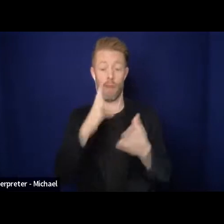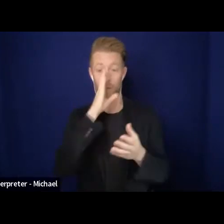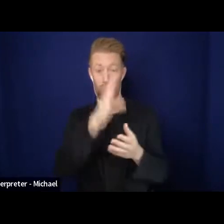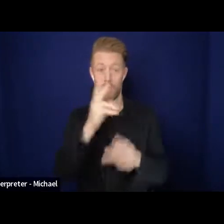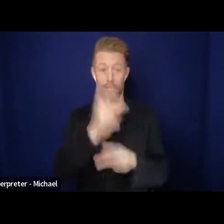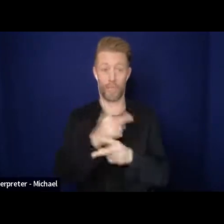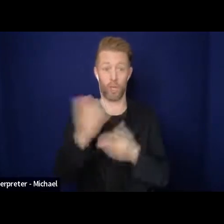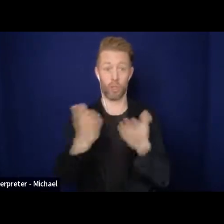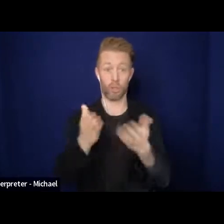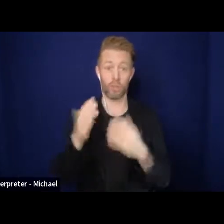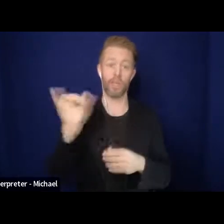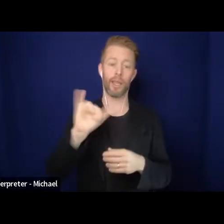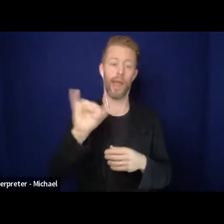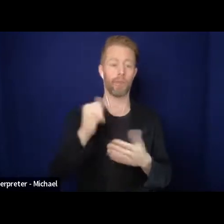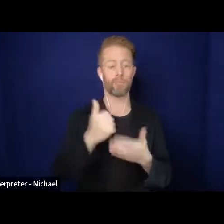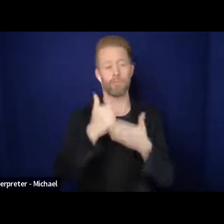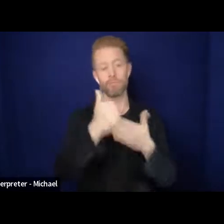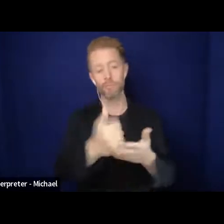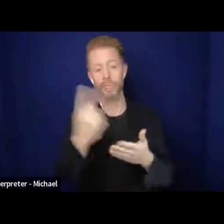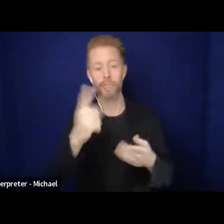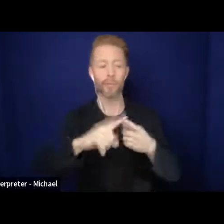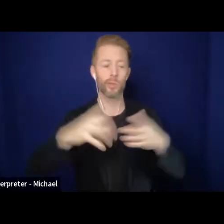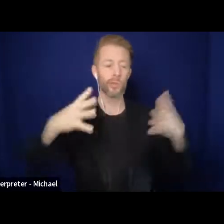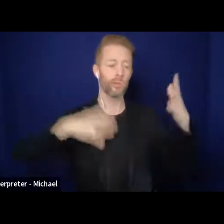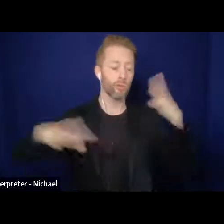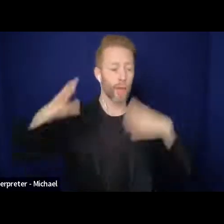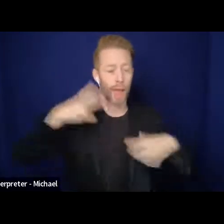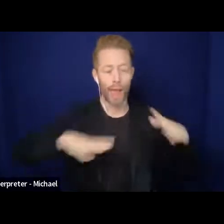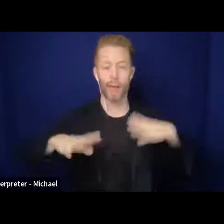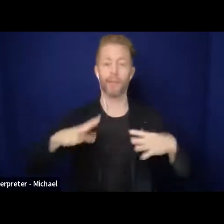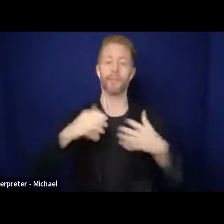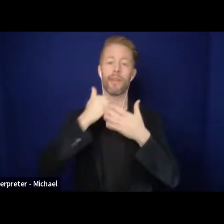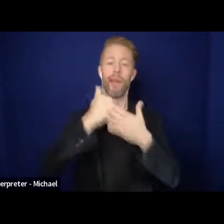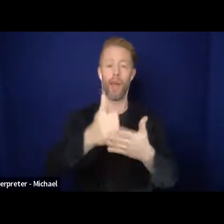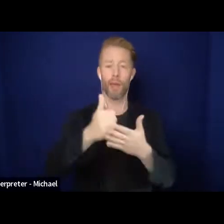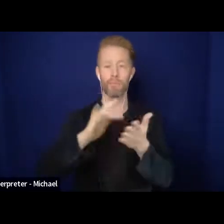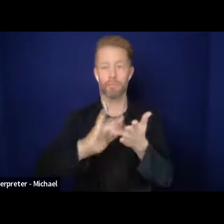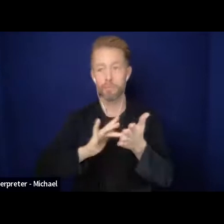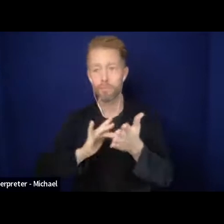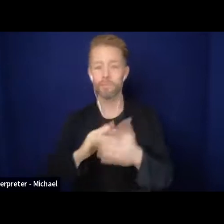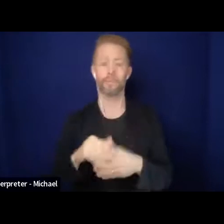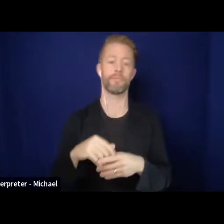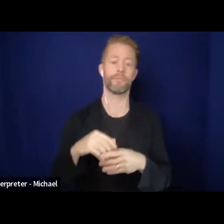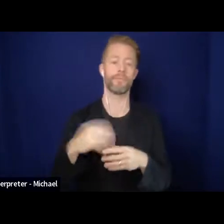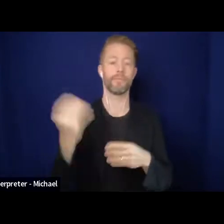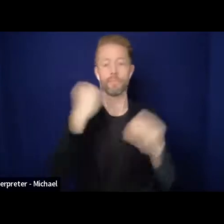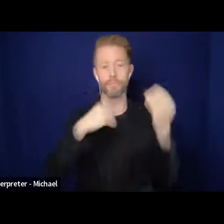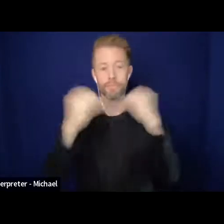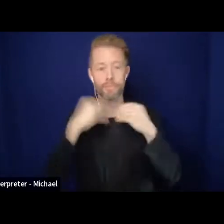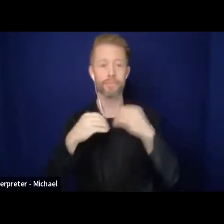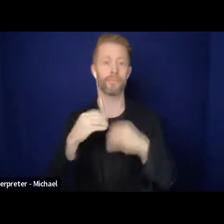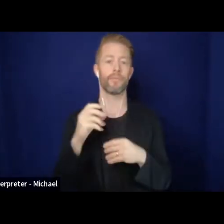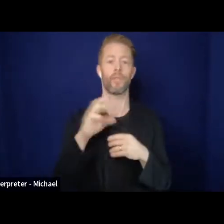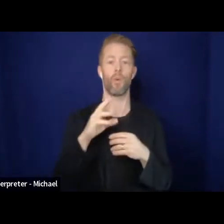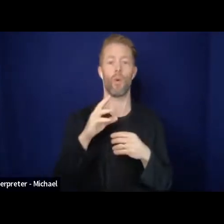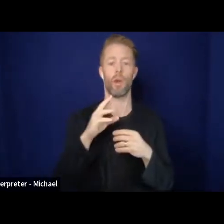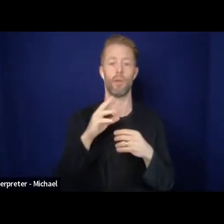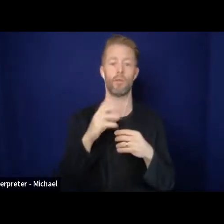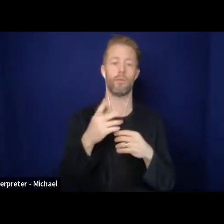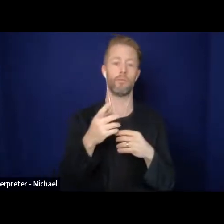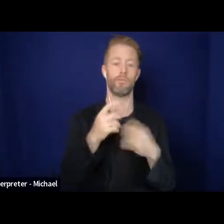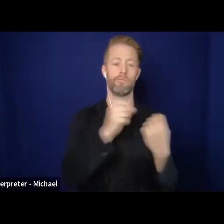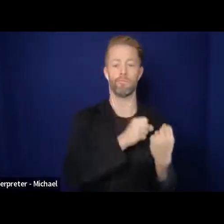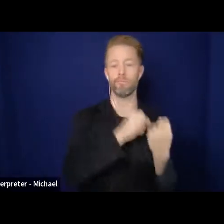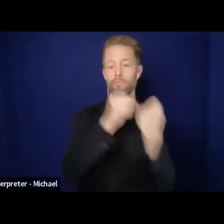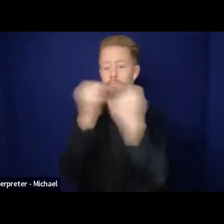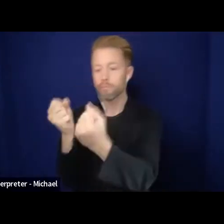services, like helping somebody to dress or take their medication or eat or be transported from one part of the community to